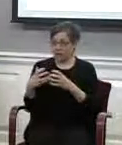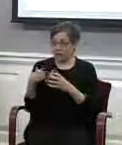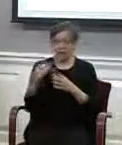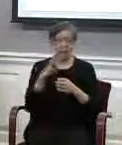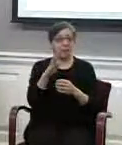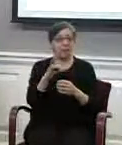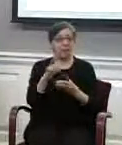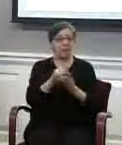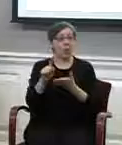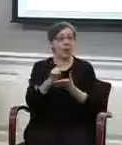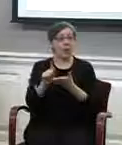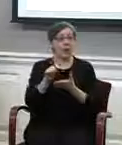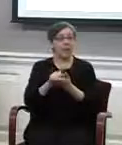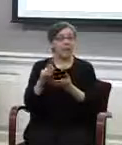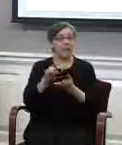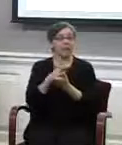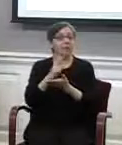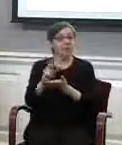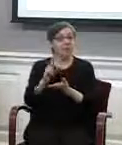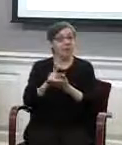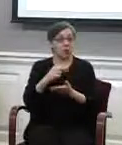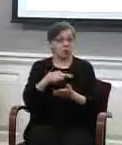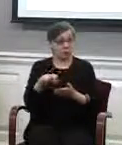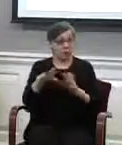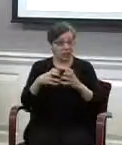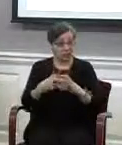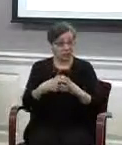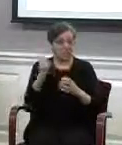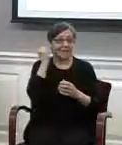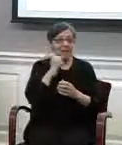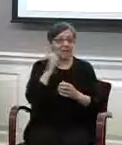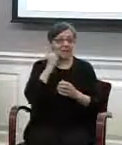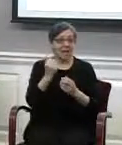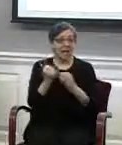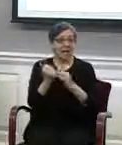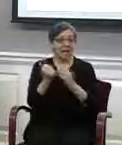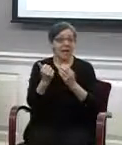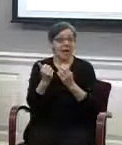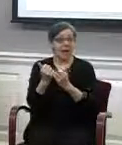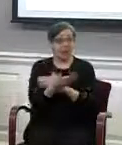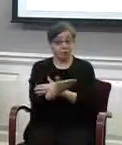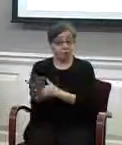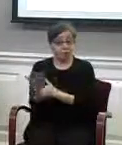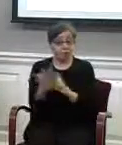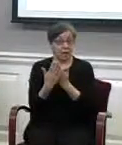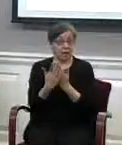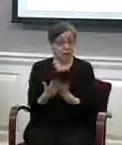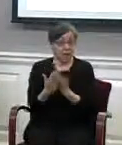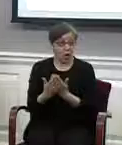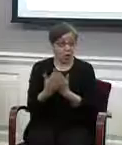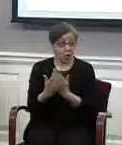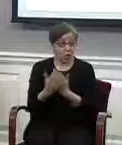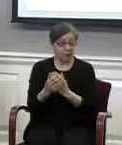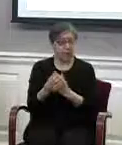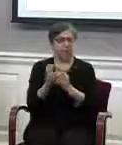bi-weekly religion classes and daily morning prayers. It follows a very similar model to the Christian